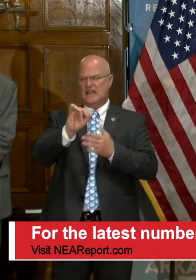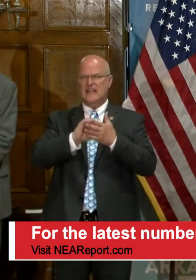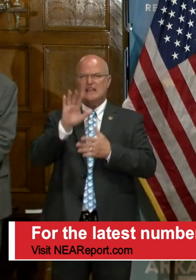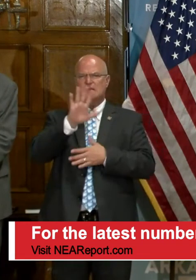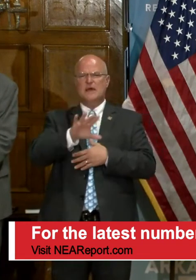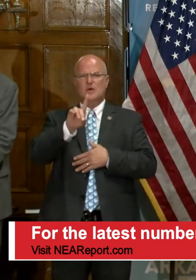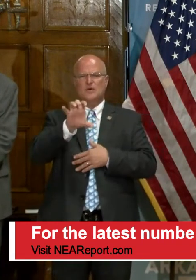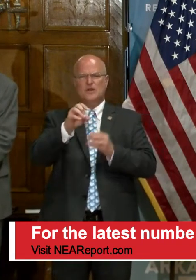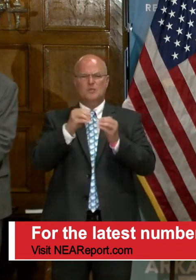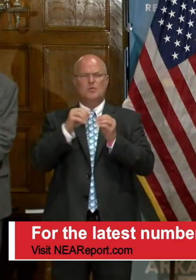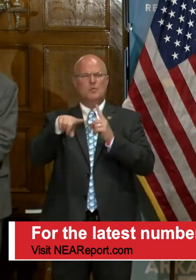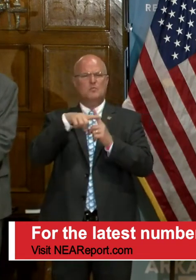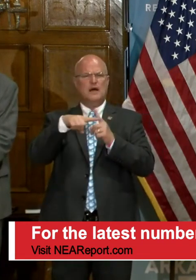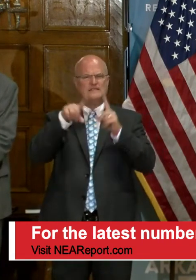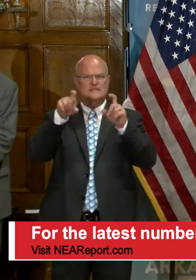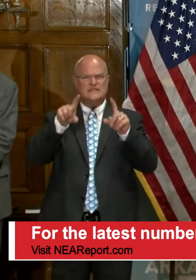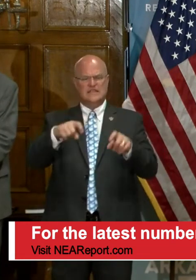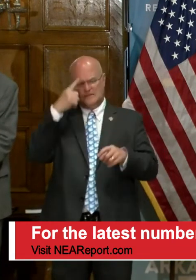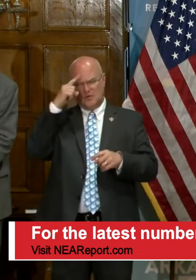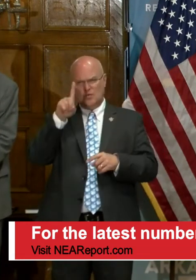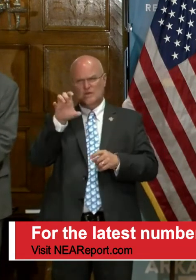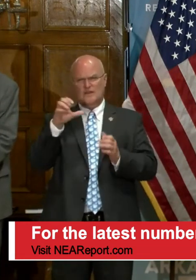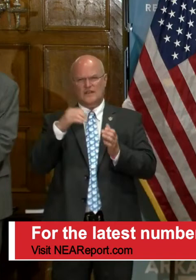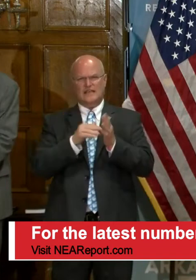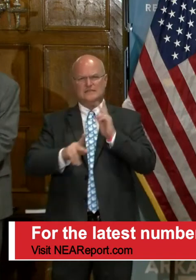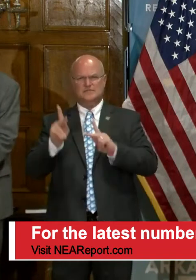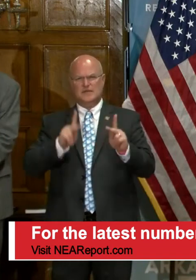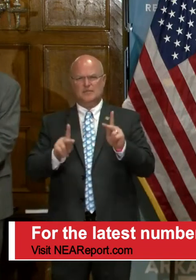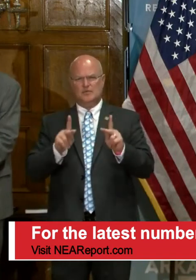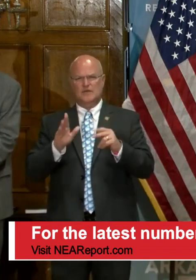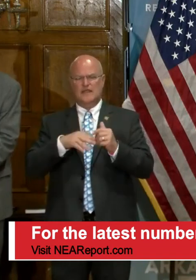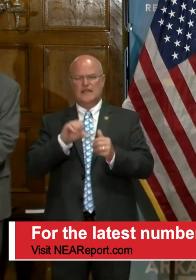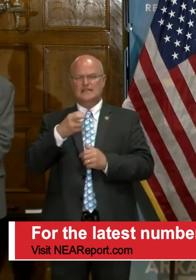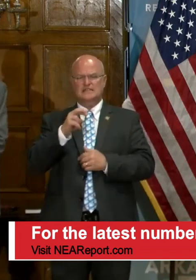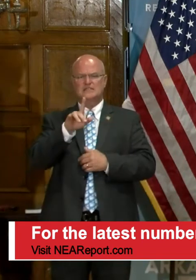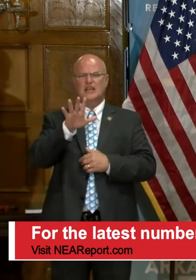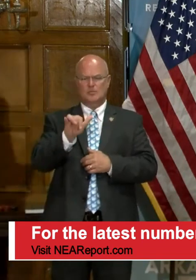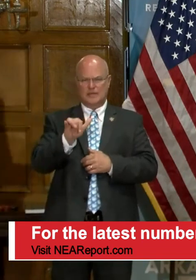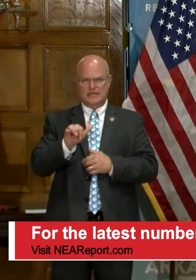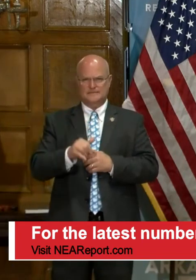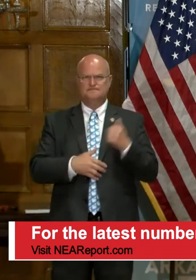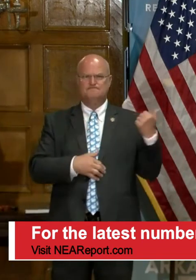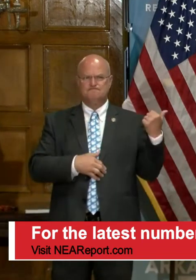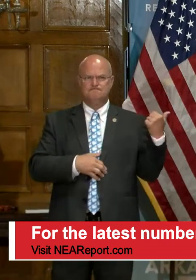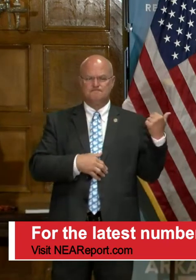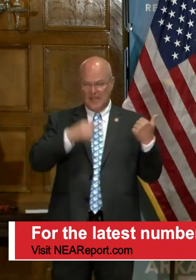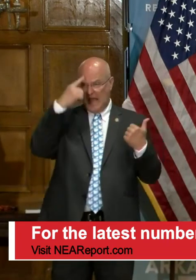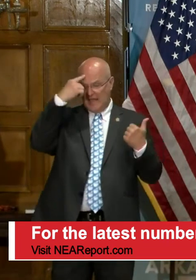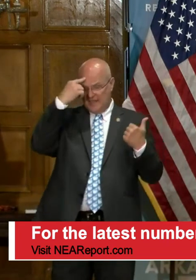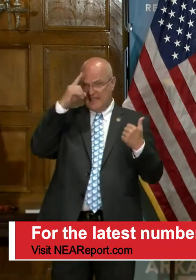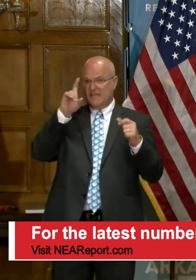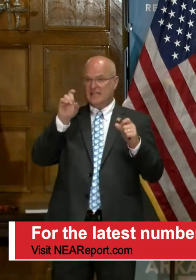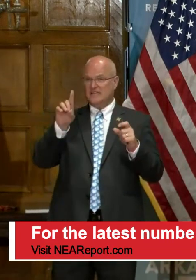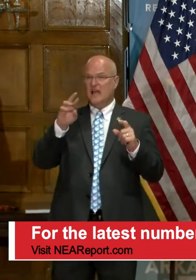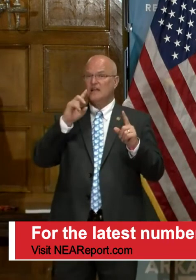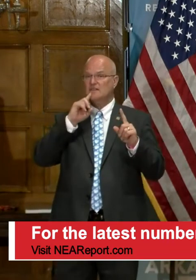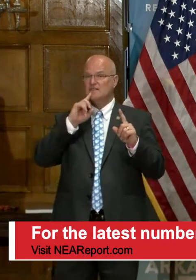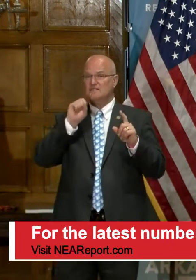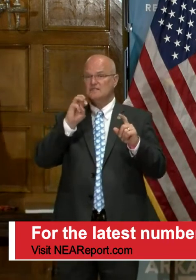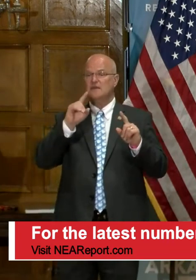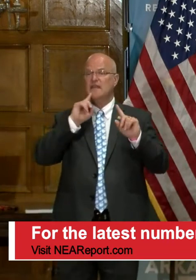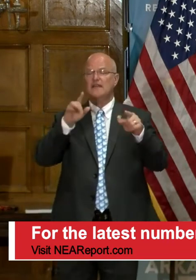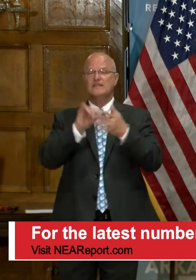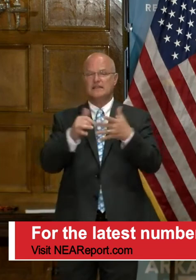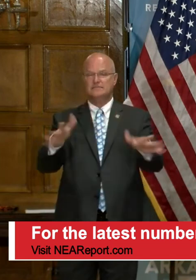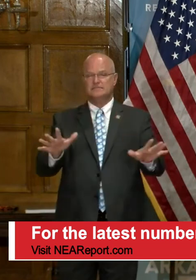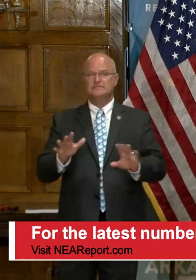about 100 more positive tests per 100,000 people than Shelby County. Yeah, I think Dr. Smith answered that. Is there another